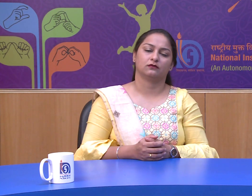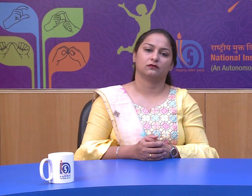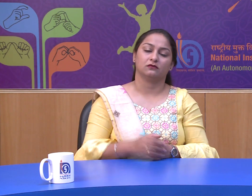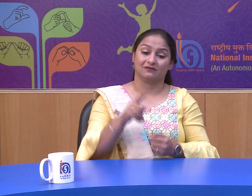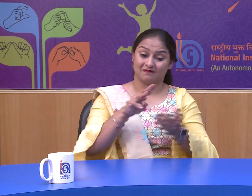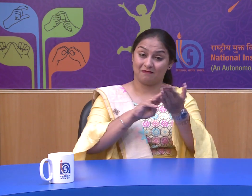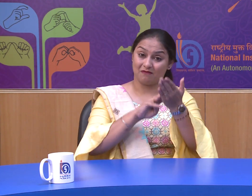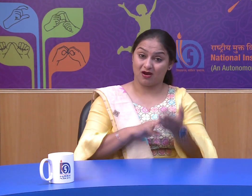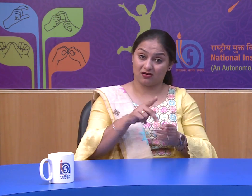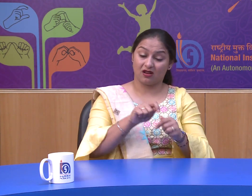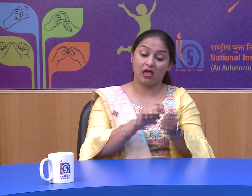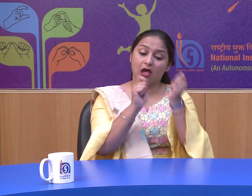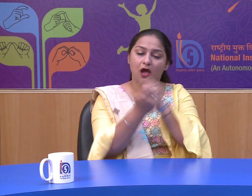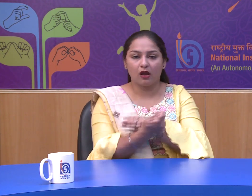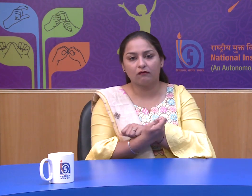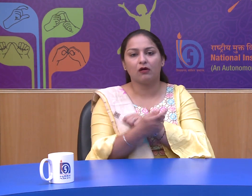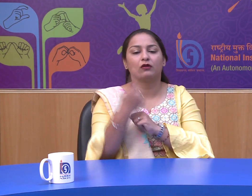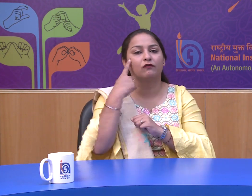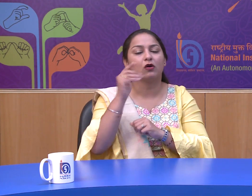Menenders converted to Buddhism.